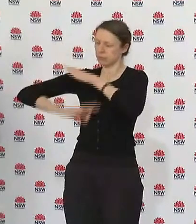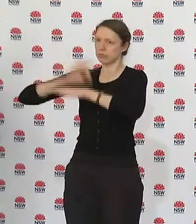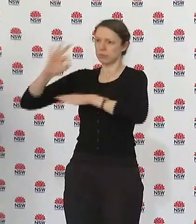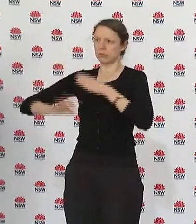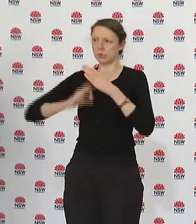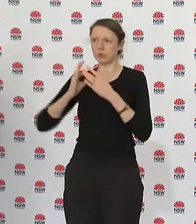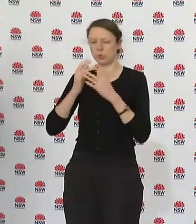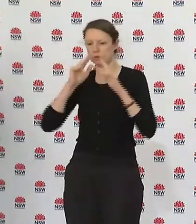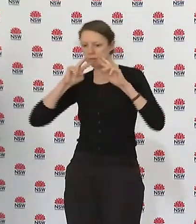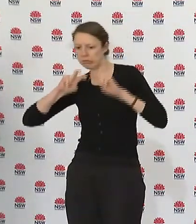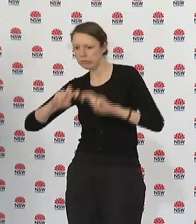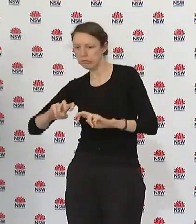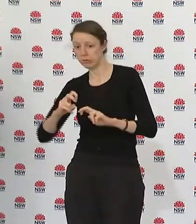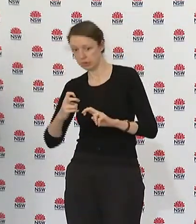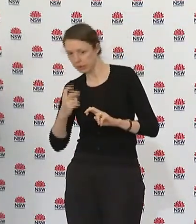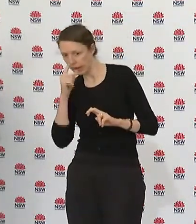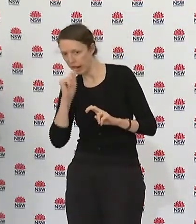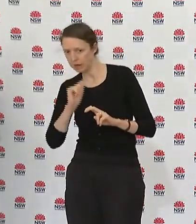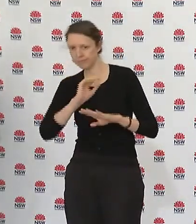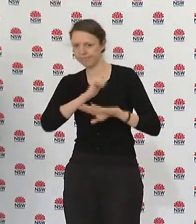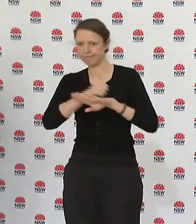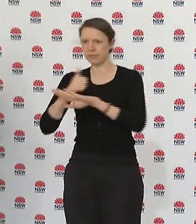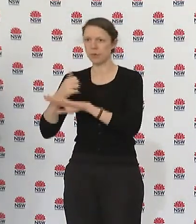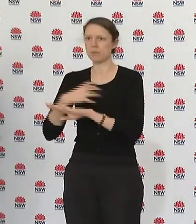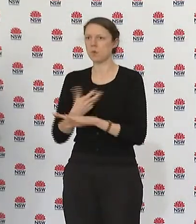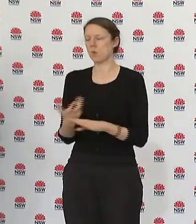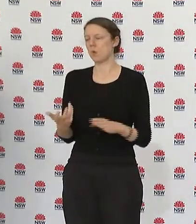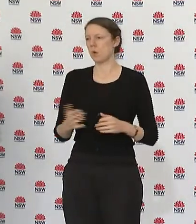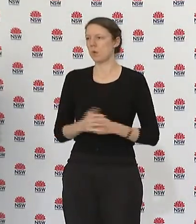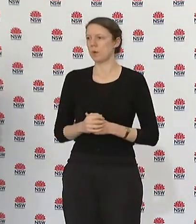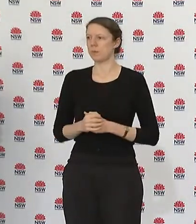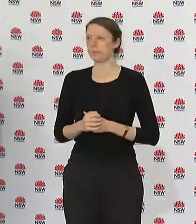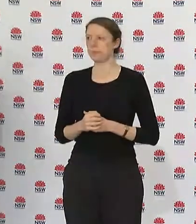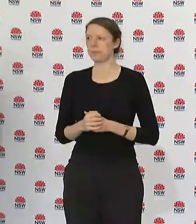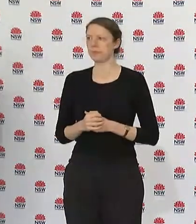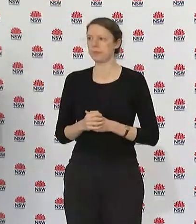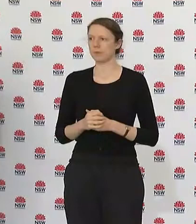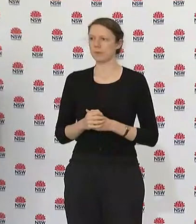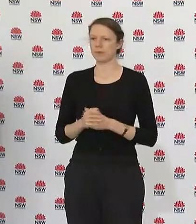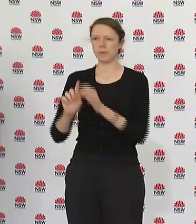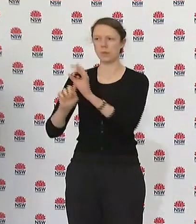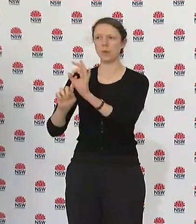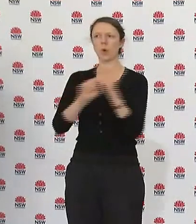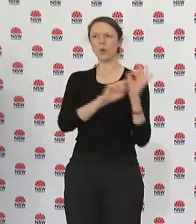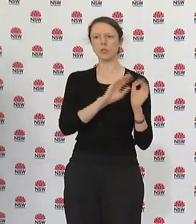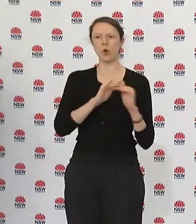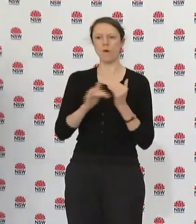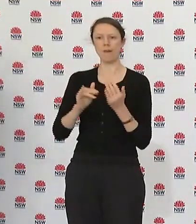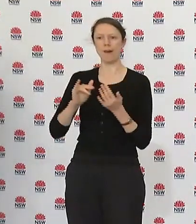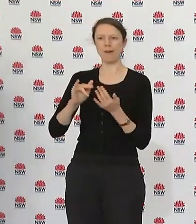local community, determine that's necessary, of course it will happen. Sorry. Can I just ask you about vaccine supplies?